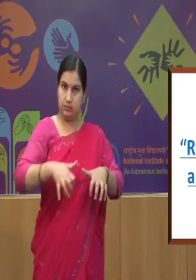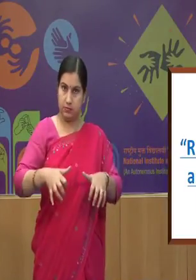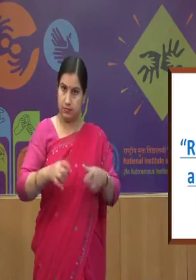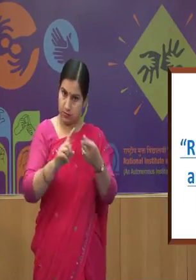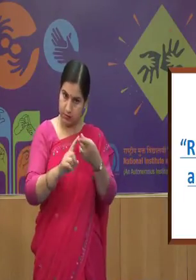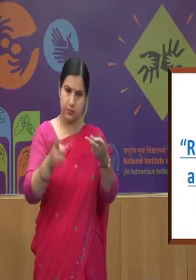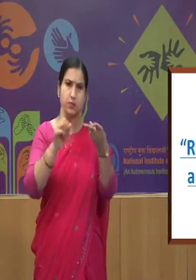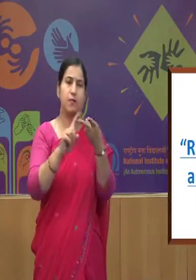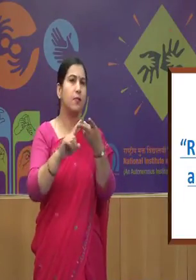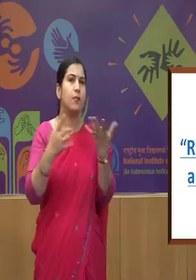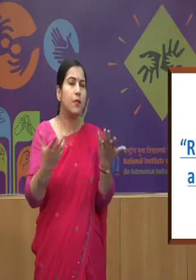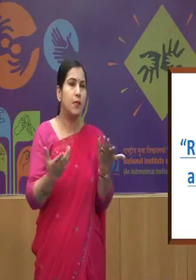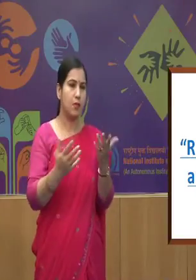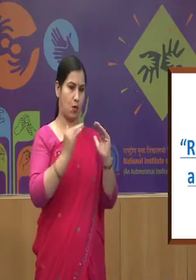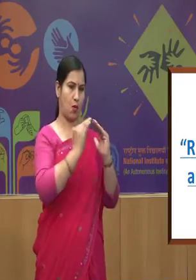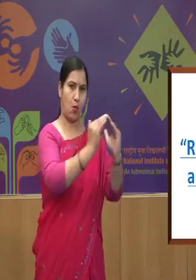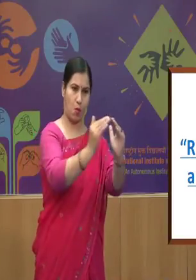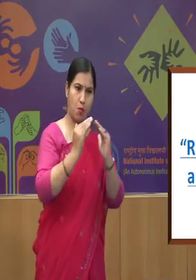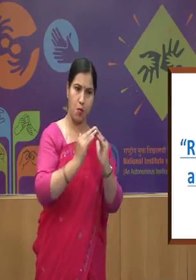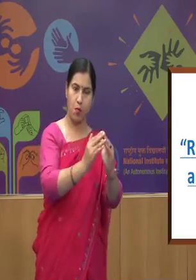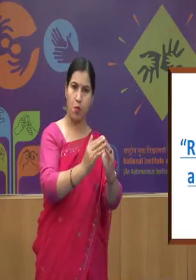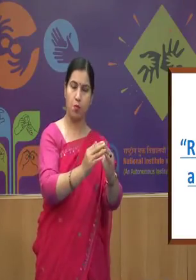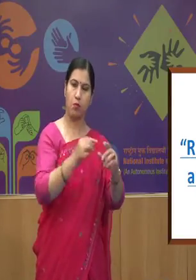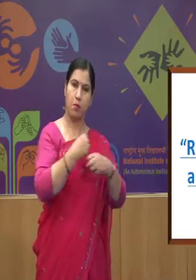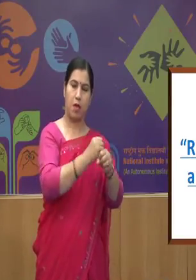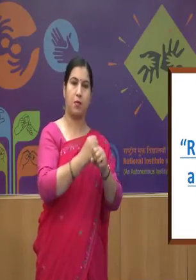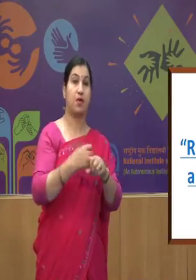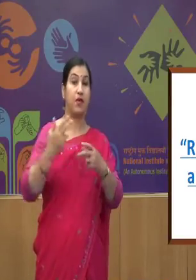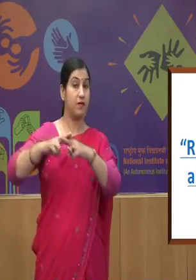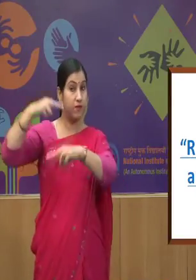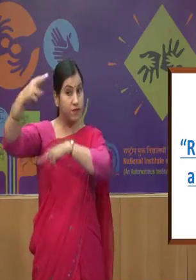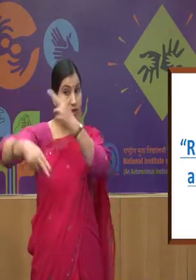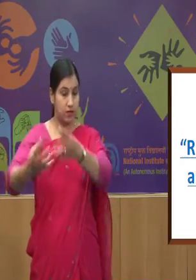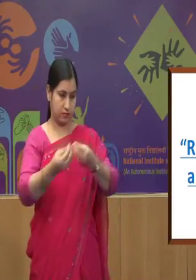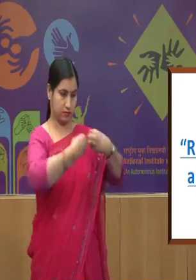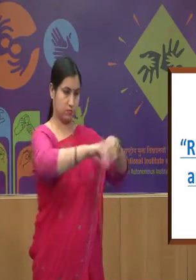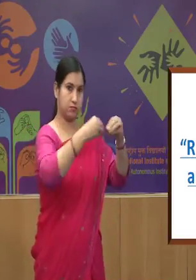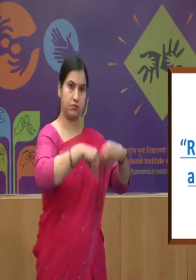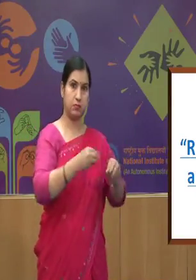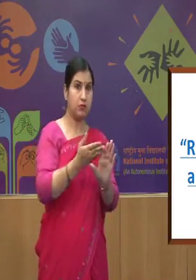and colonialism in the previous chapters.